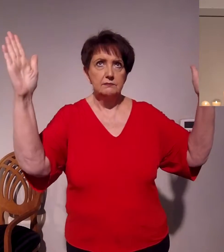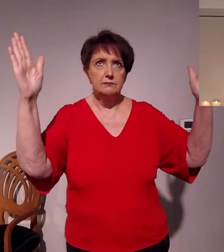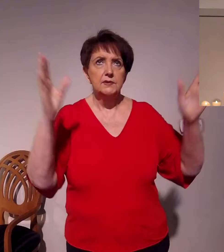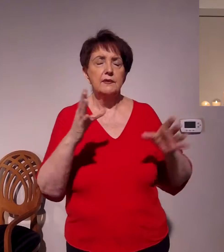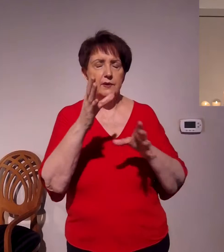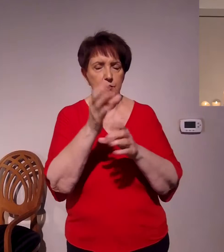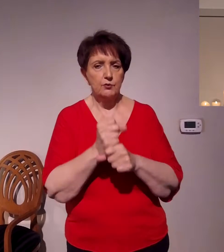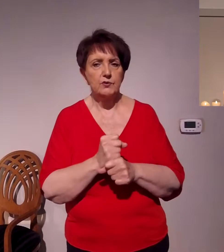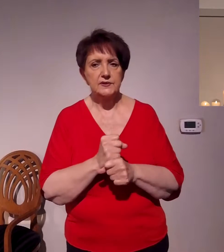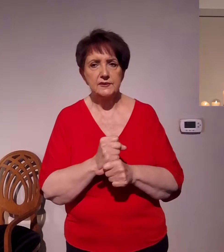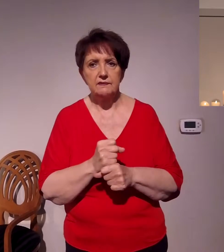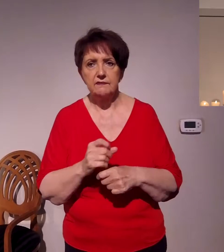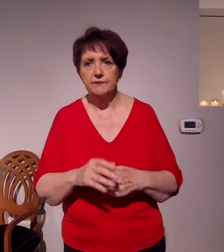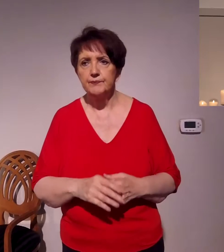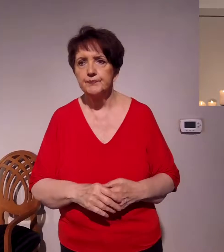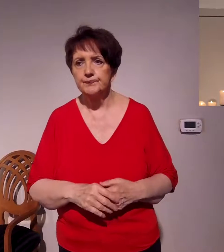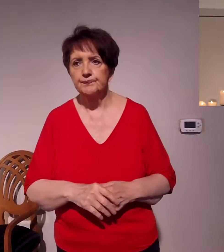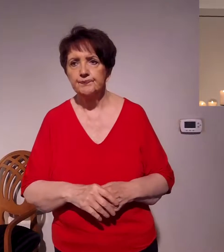And